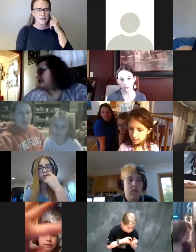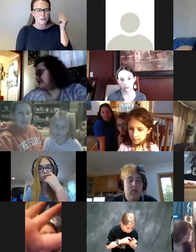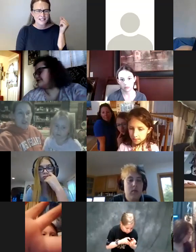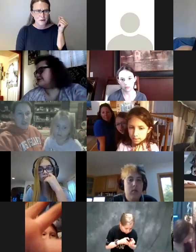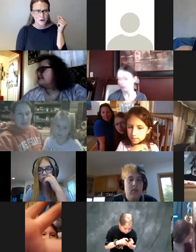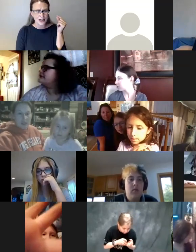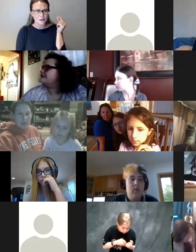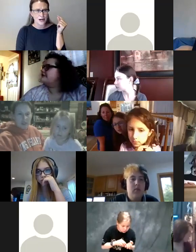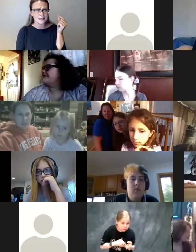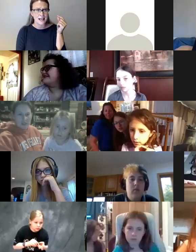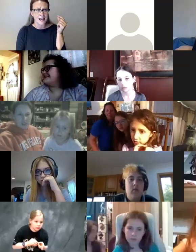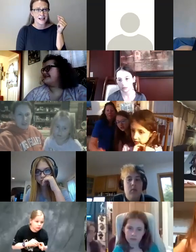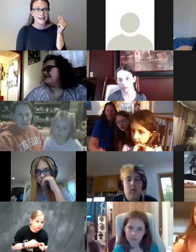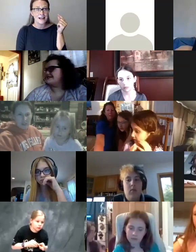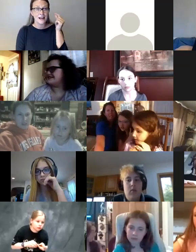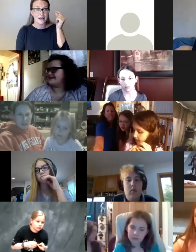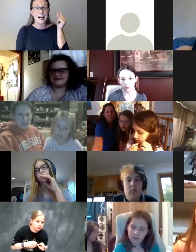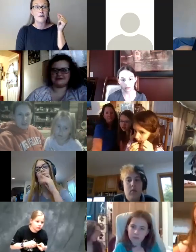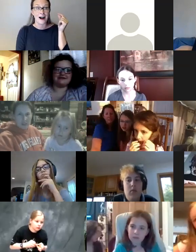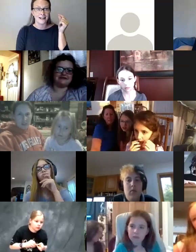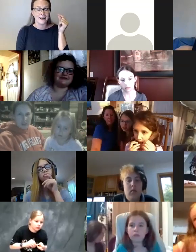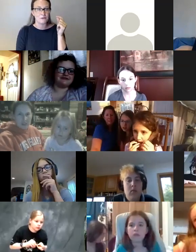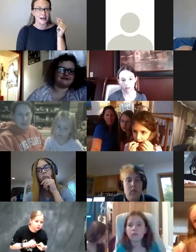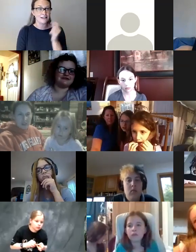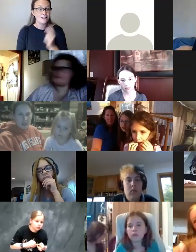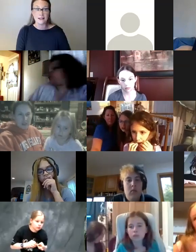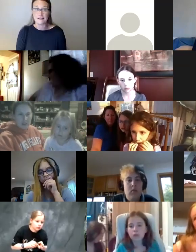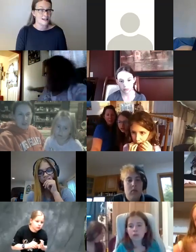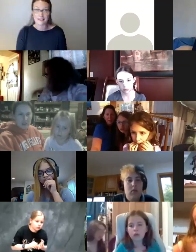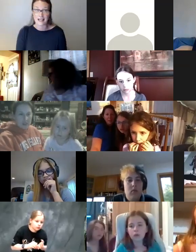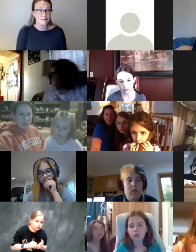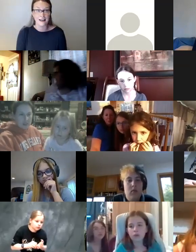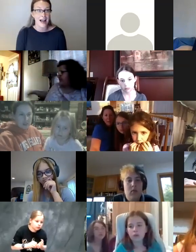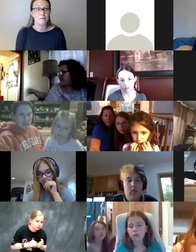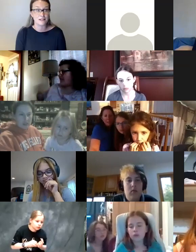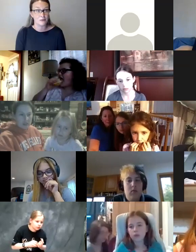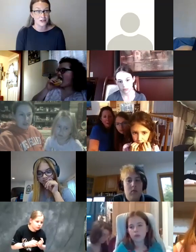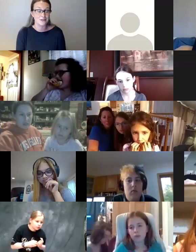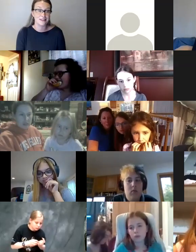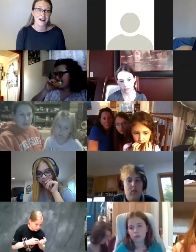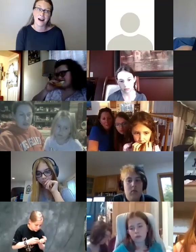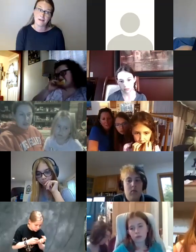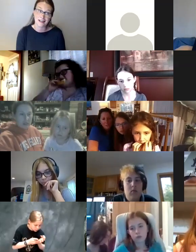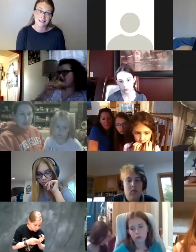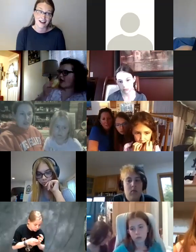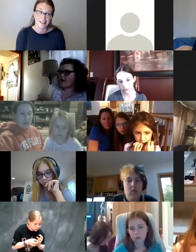what's that word I'm trying to say? And then I'll find it, right? So, and that same thing happens when we're using American Sign